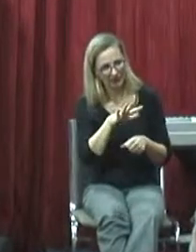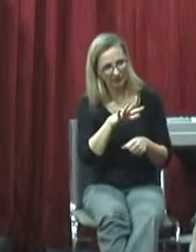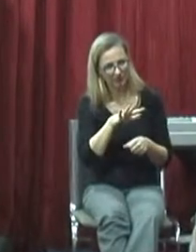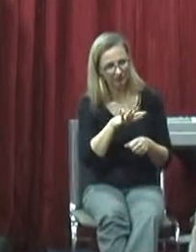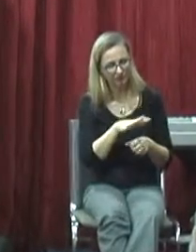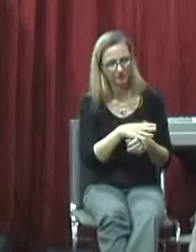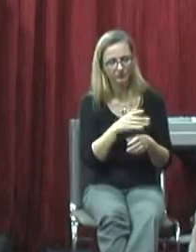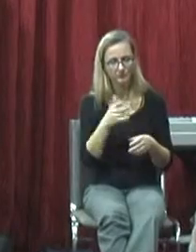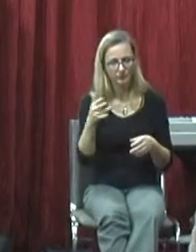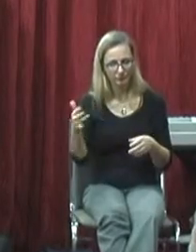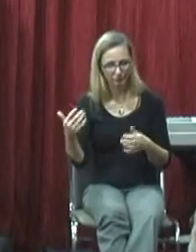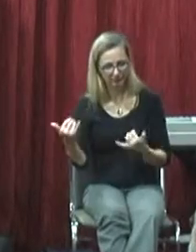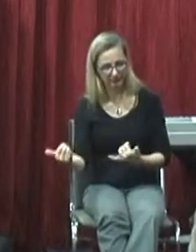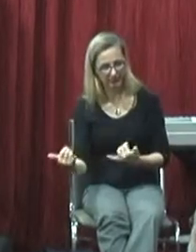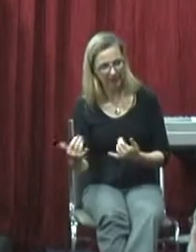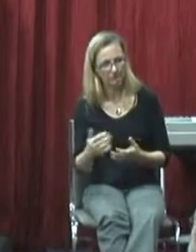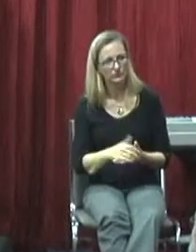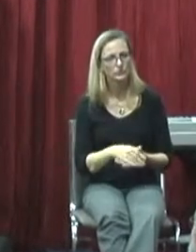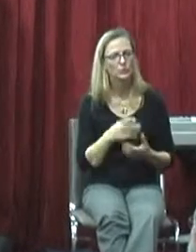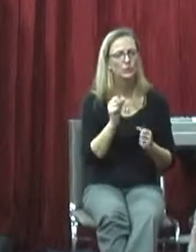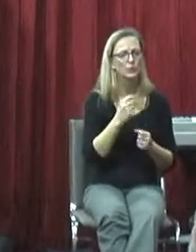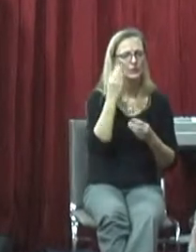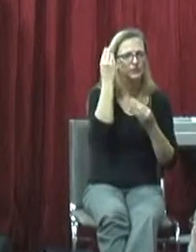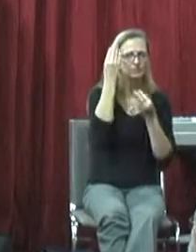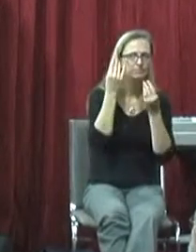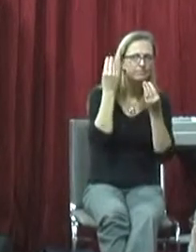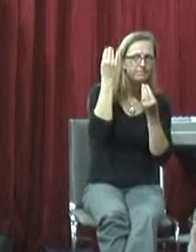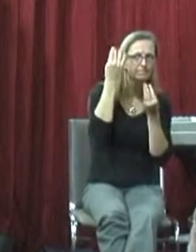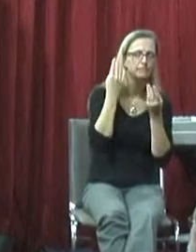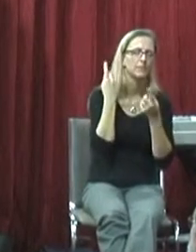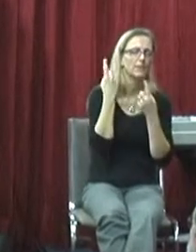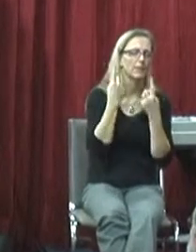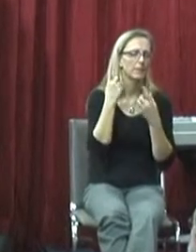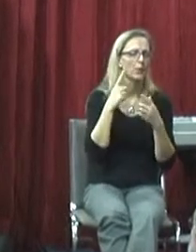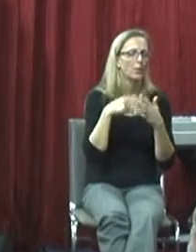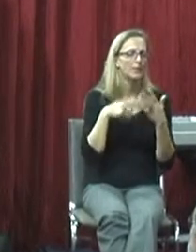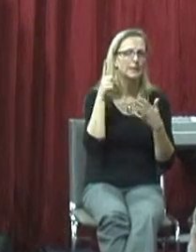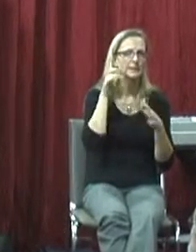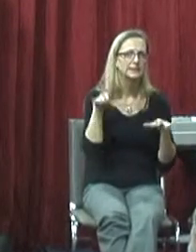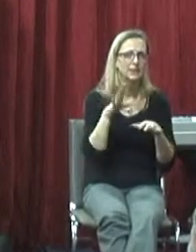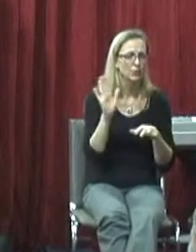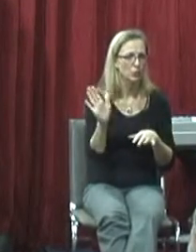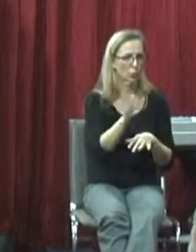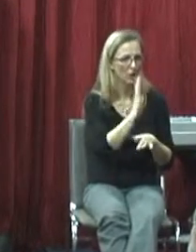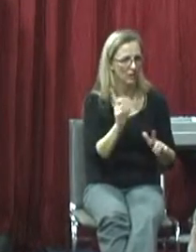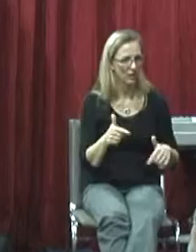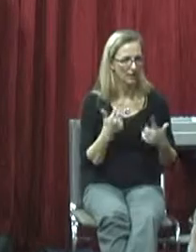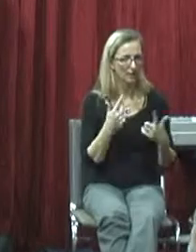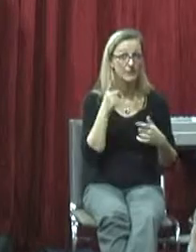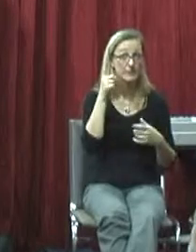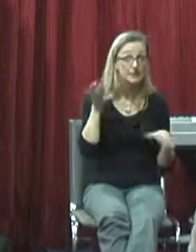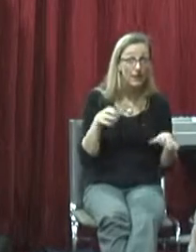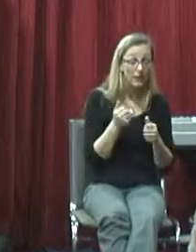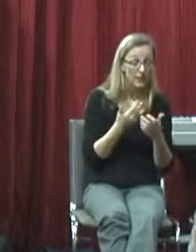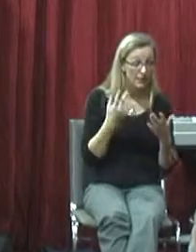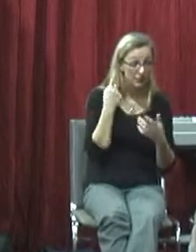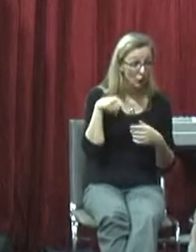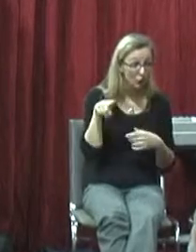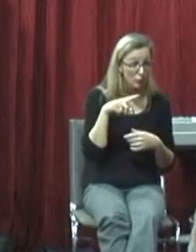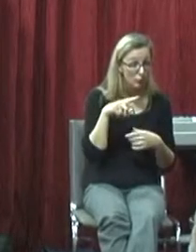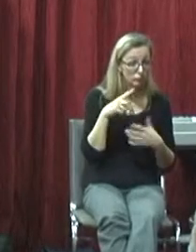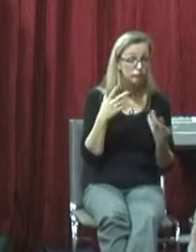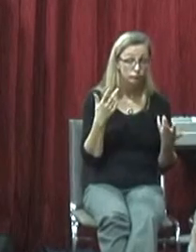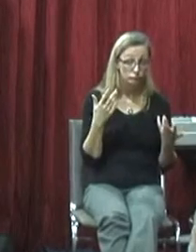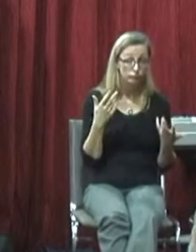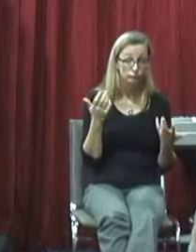You can meditate on what God has done in your spiritual history. Has he done anything for you? Well, he